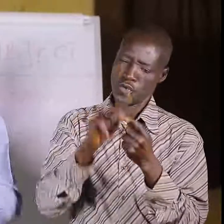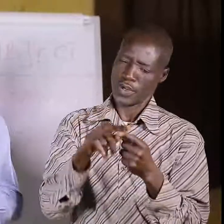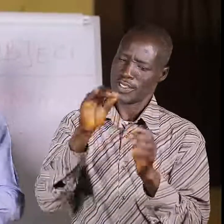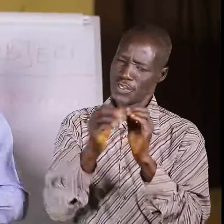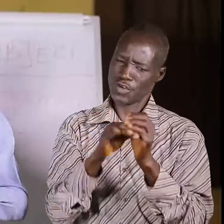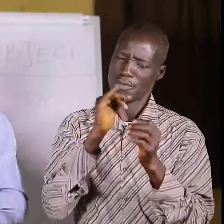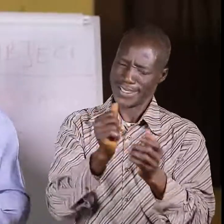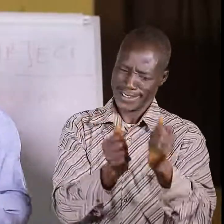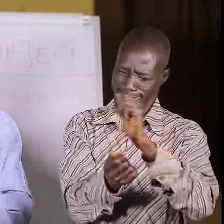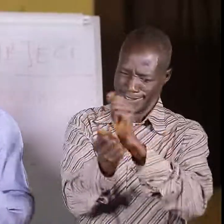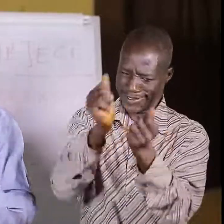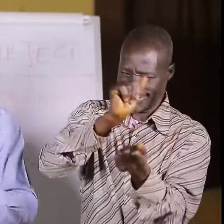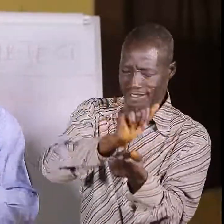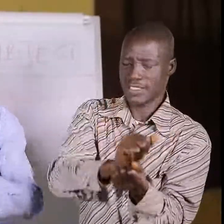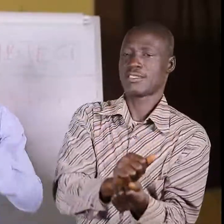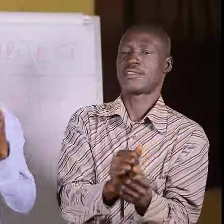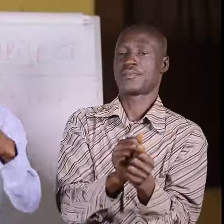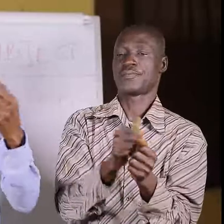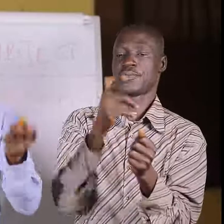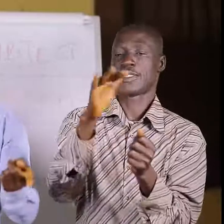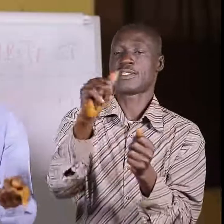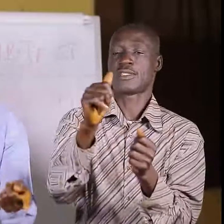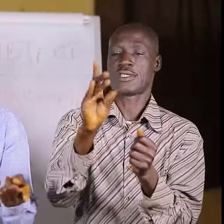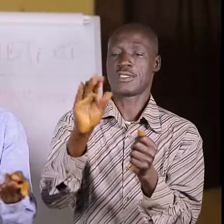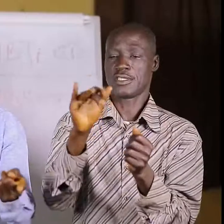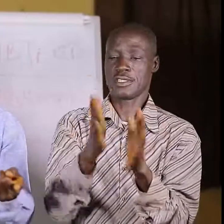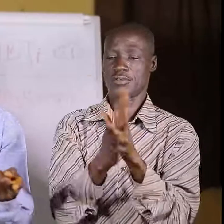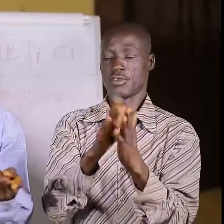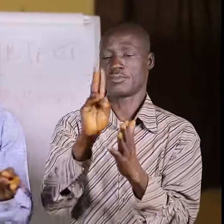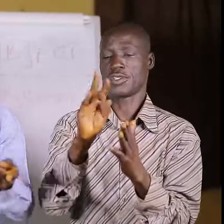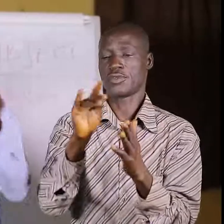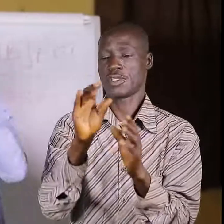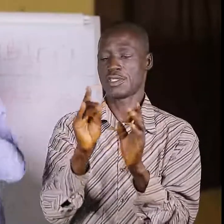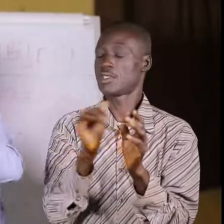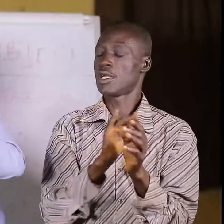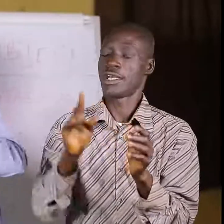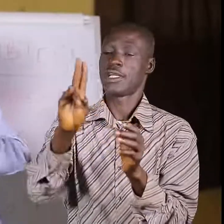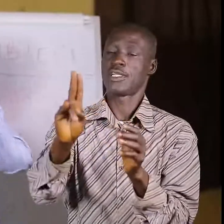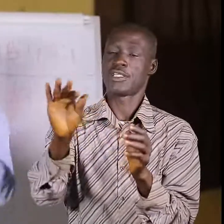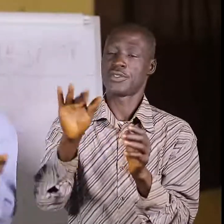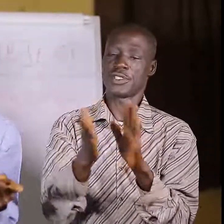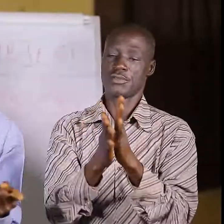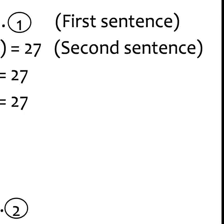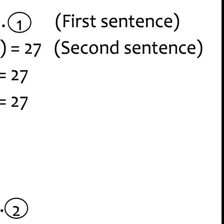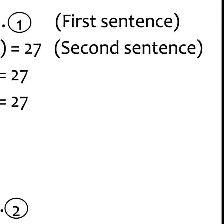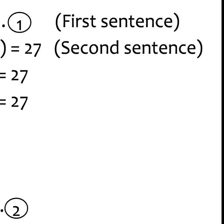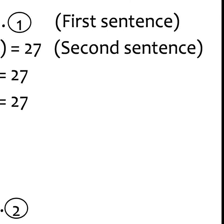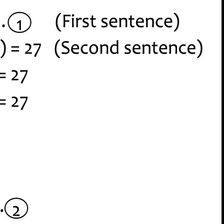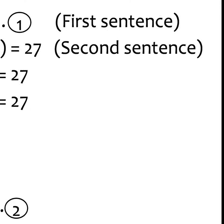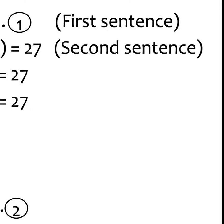is interchanged, I take that again. The 10th digit becomes the unit digit, and the unit digit becomes the 10th